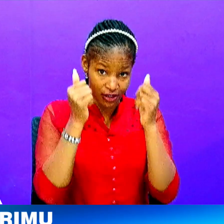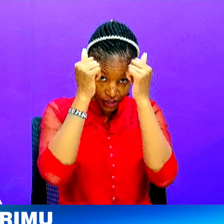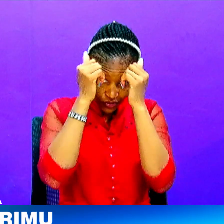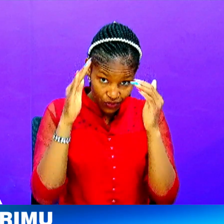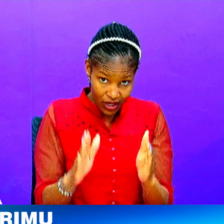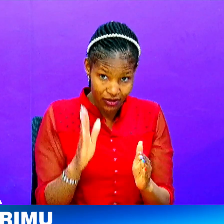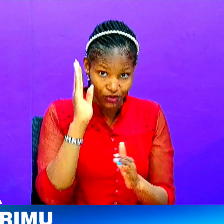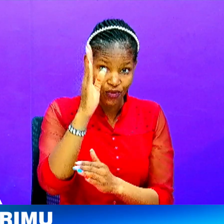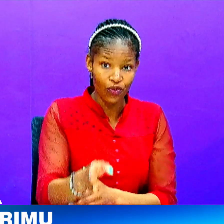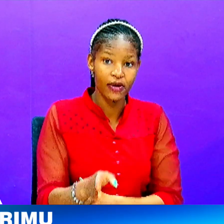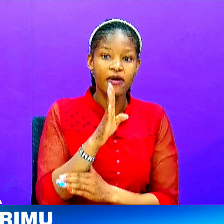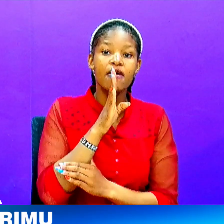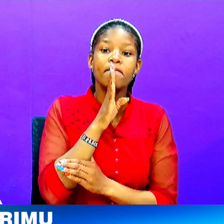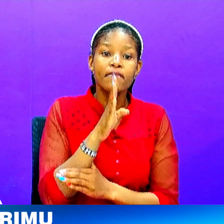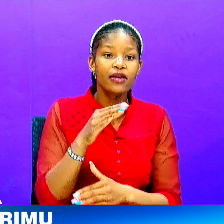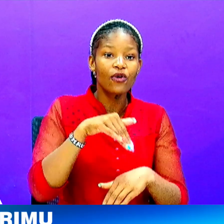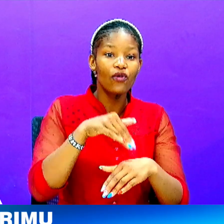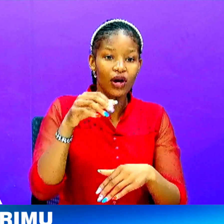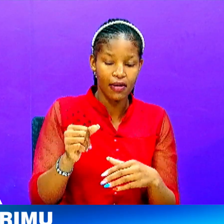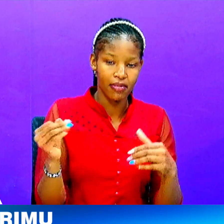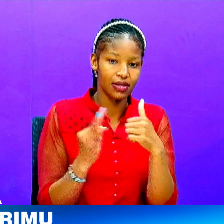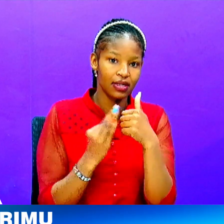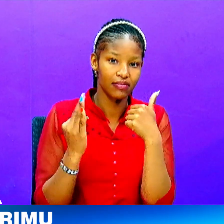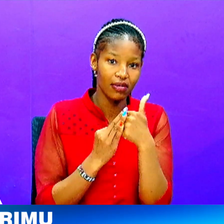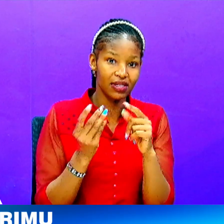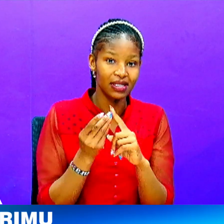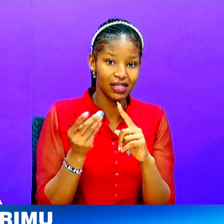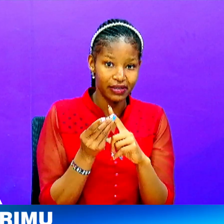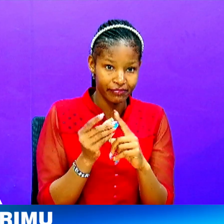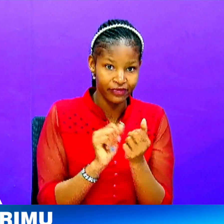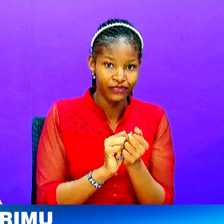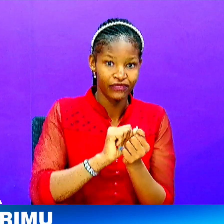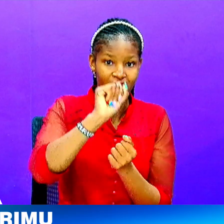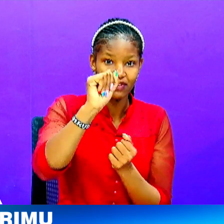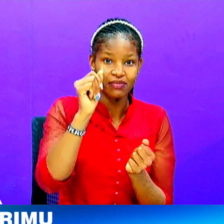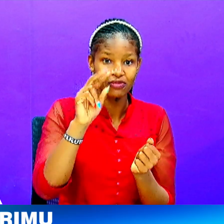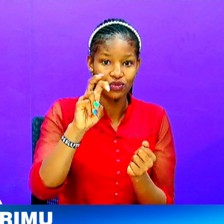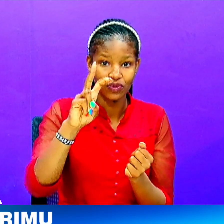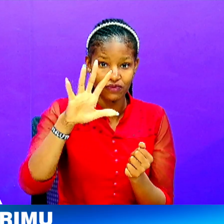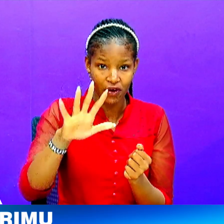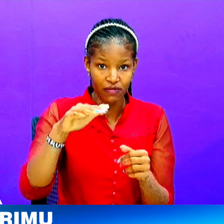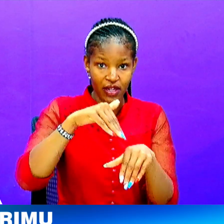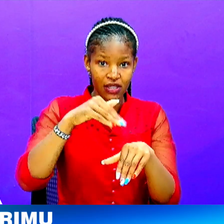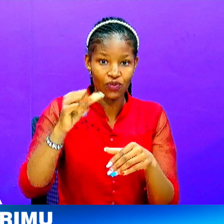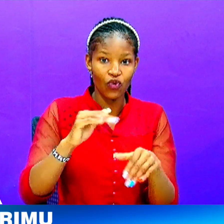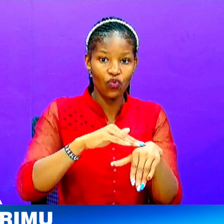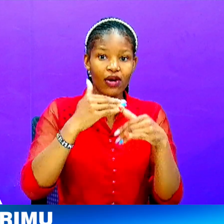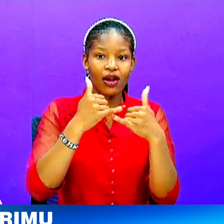Disbursement of HELB loans to first-year students will begin on August 15, 2025, in